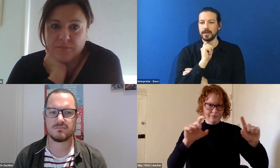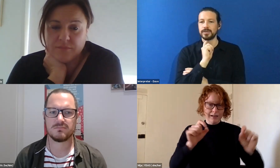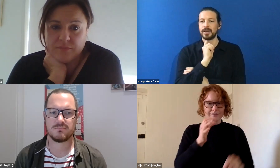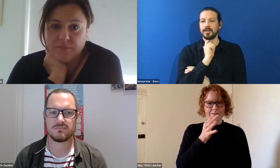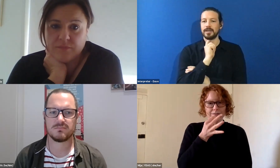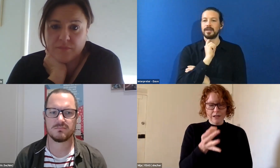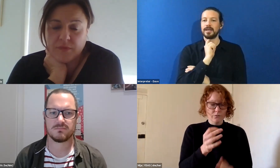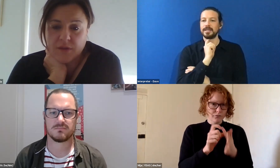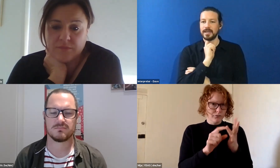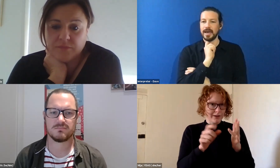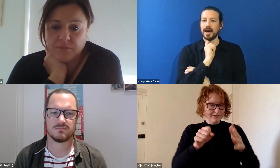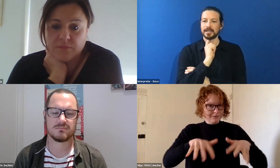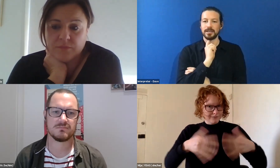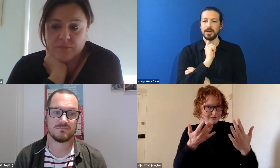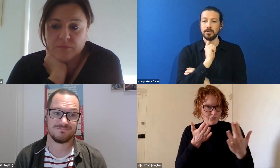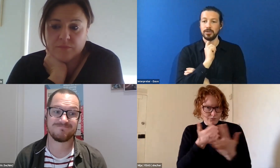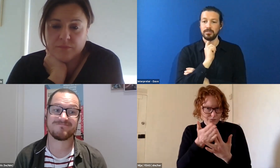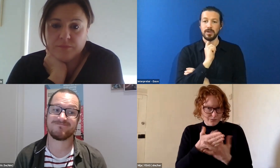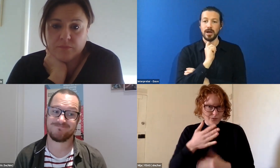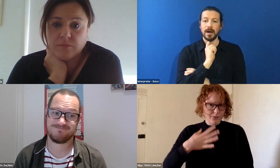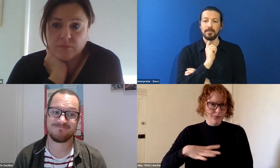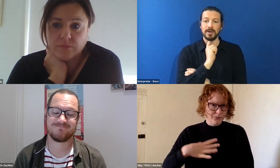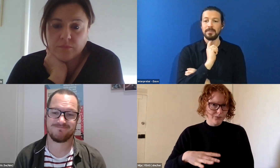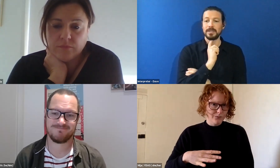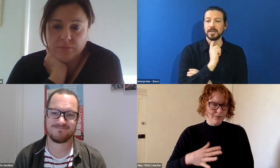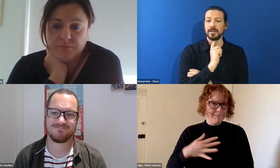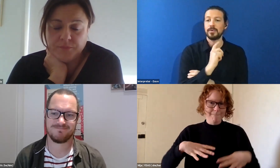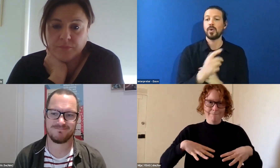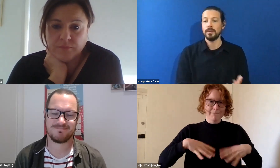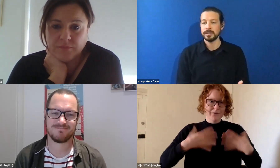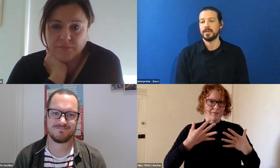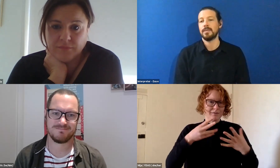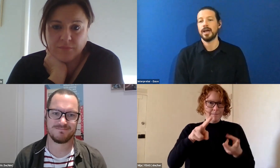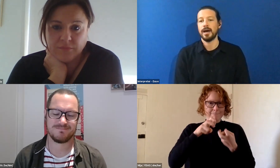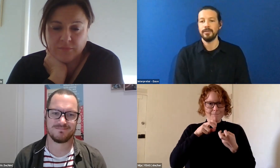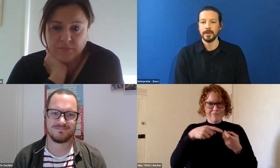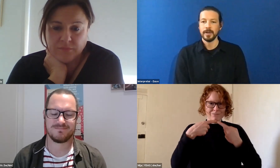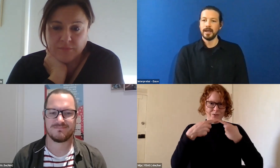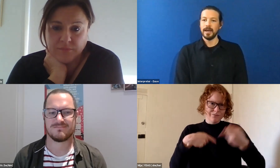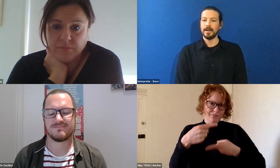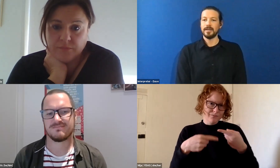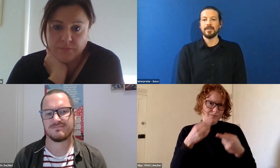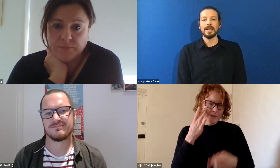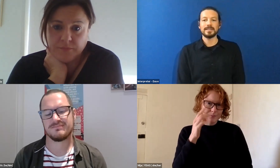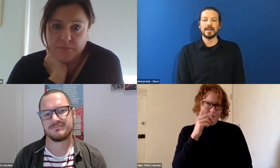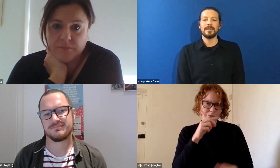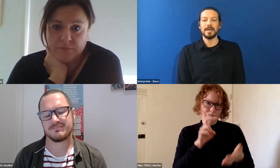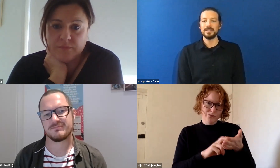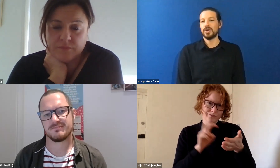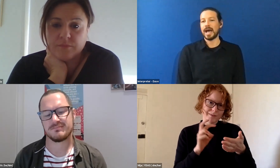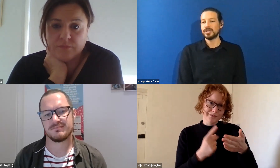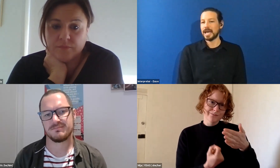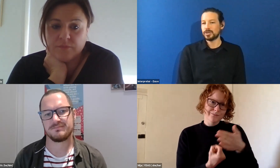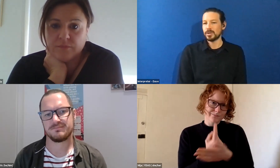a dedicated field that is there asking people about any particular requirements that they might have. And